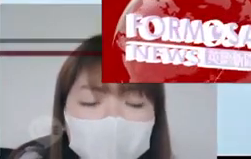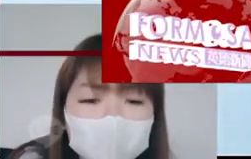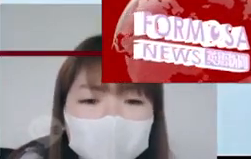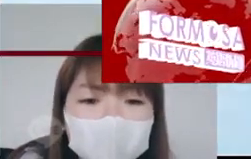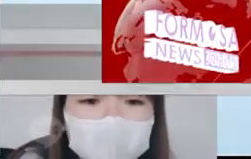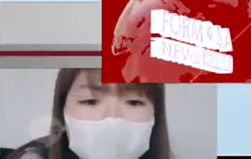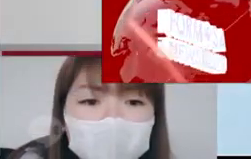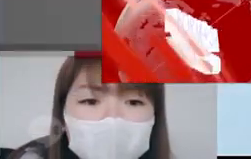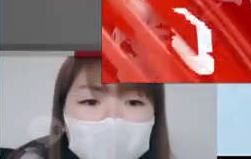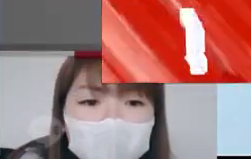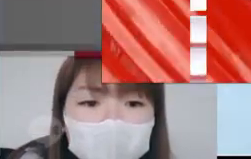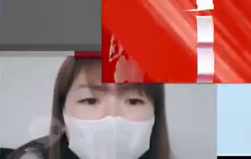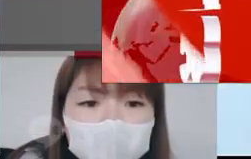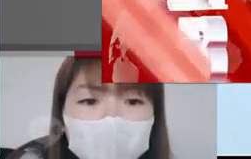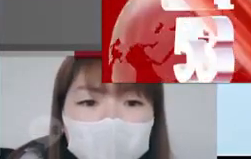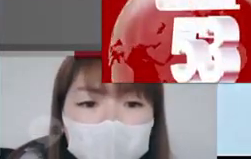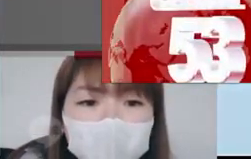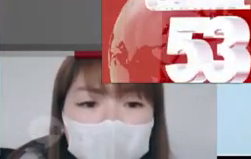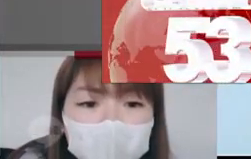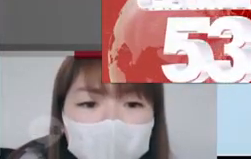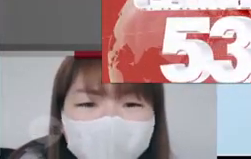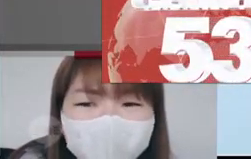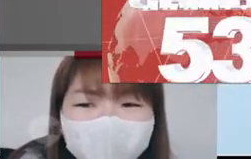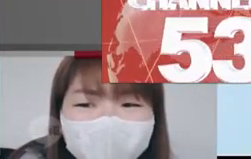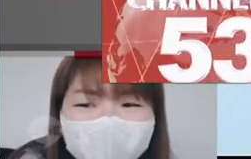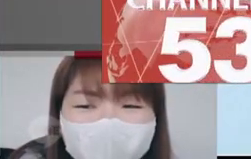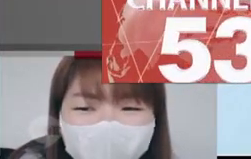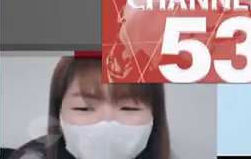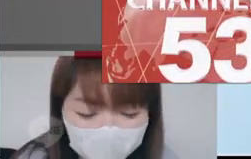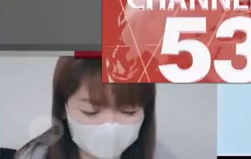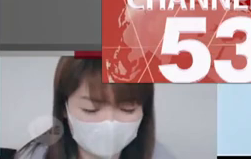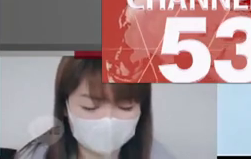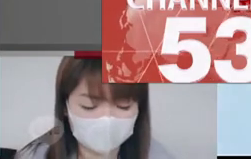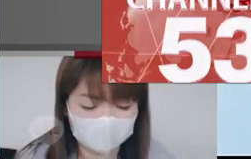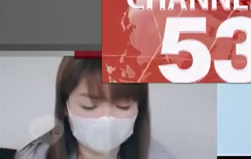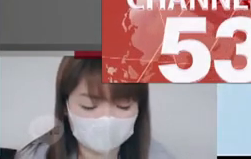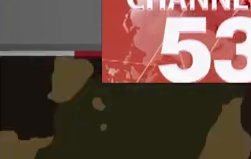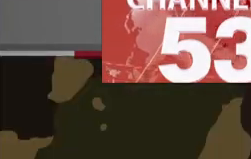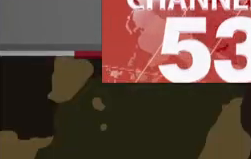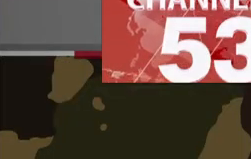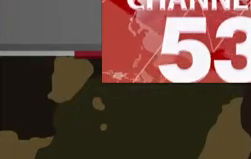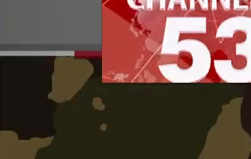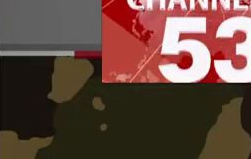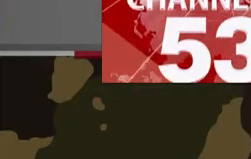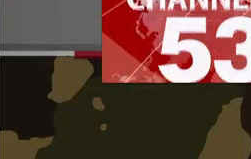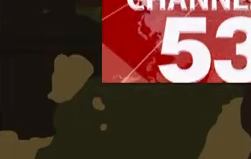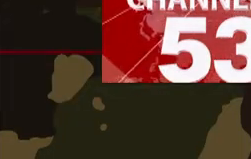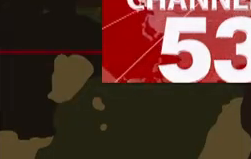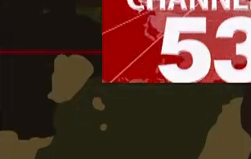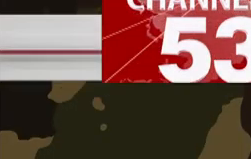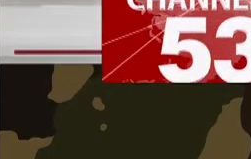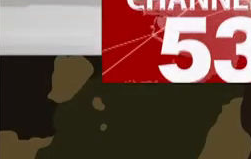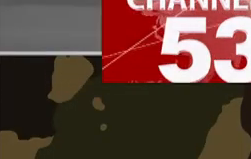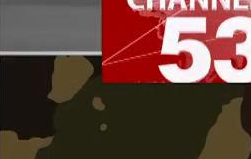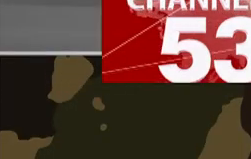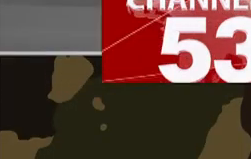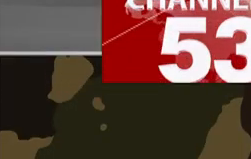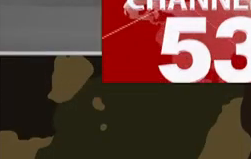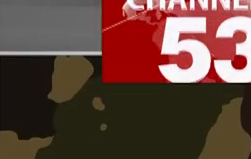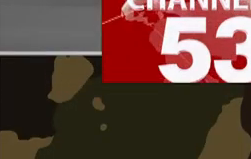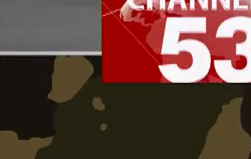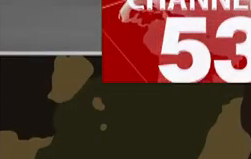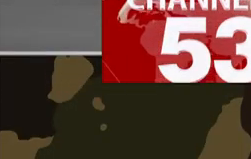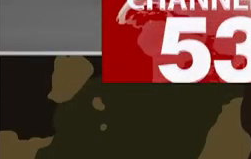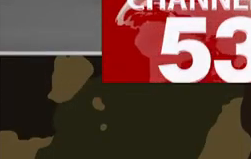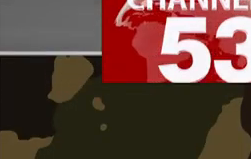I've only heard positive things about him, about his human touch. He's not overly stern. The post of Navy Commander will be taken